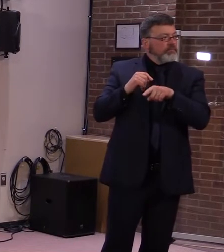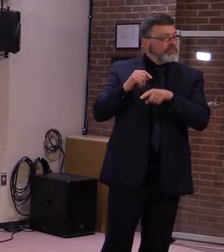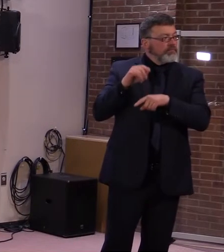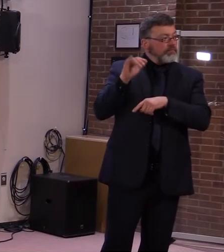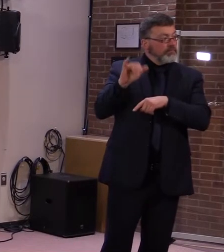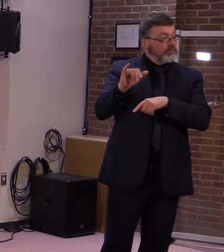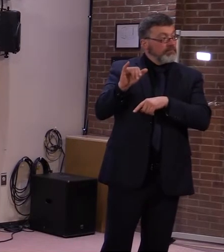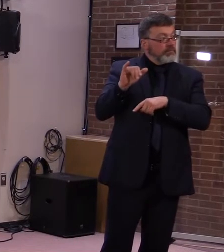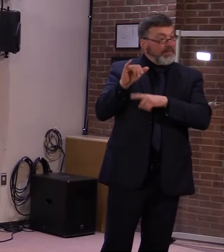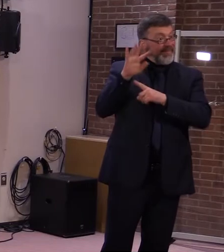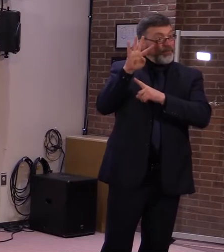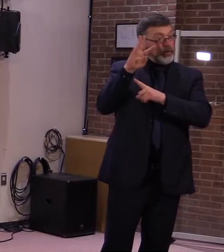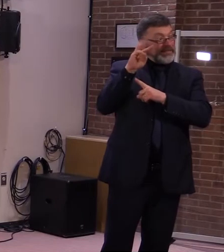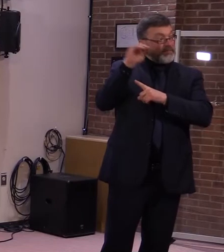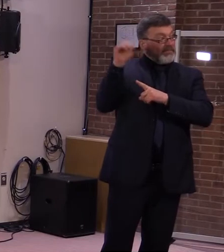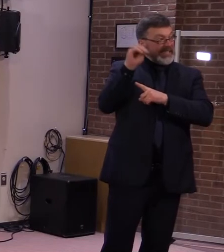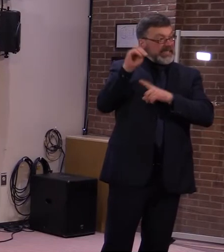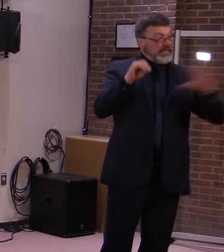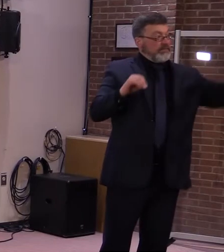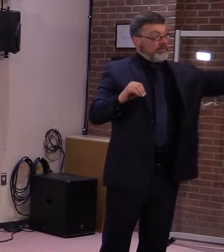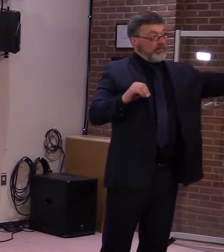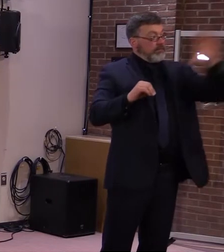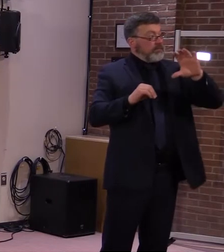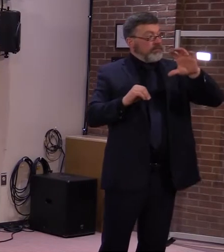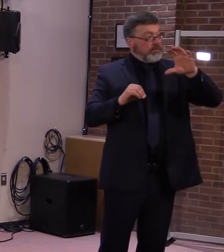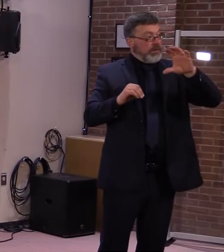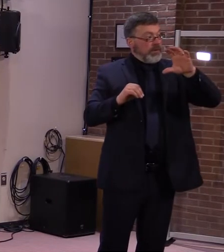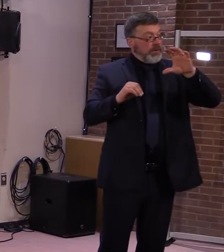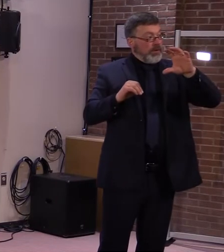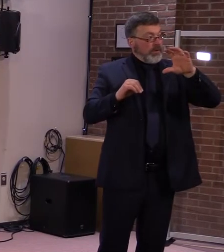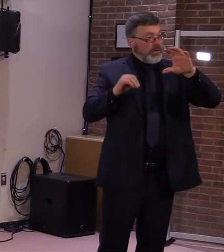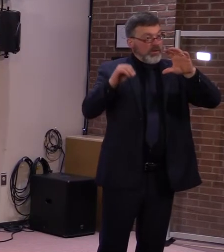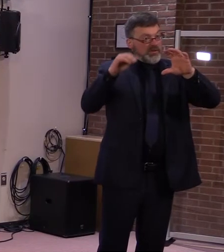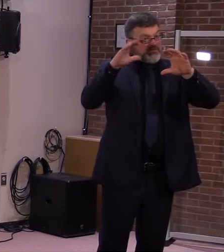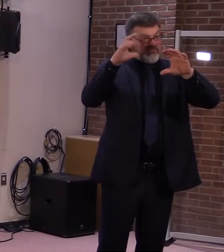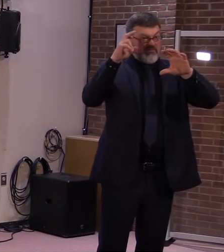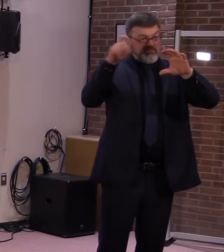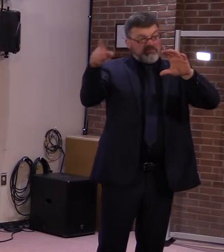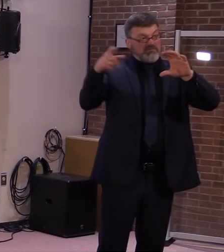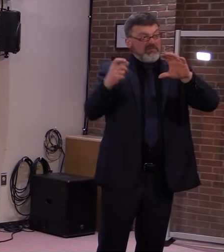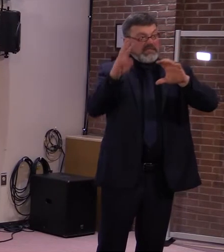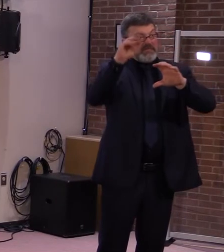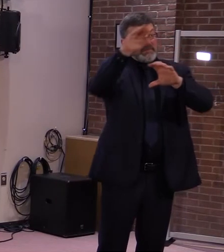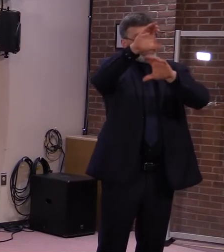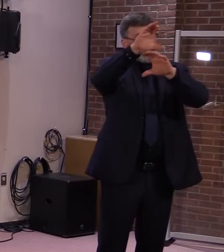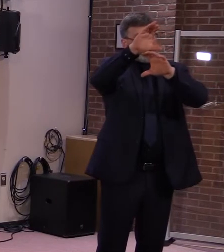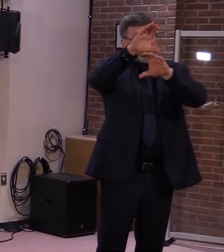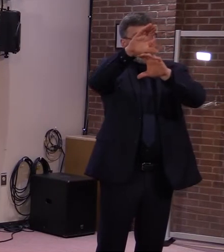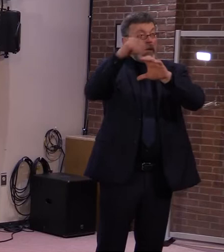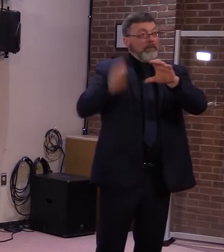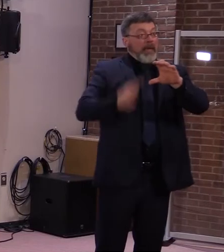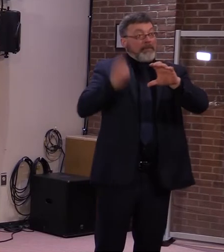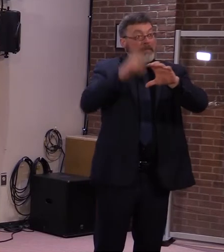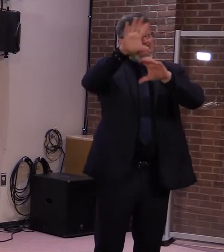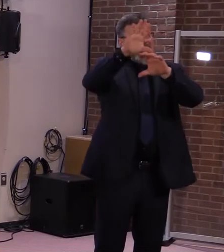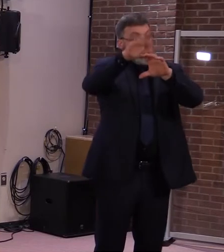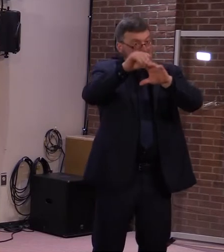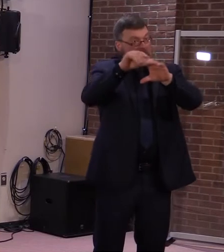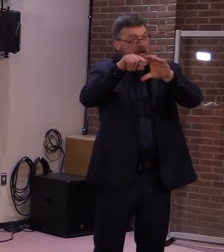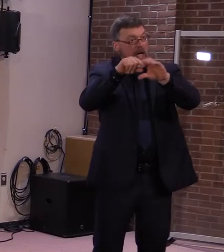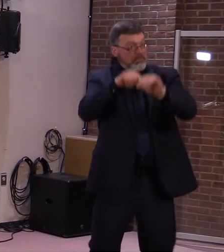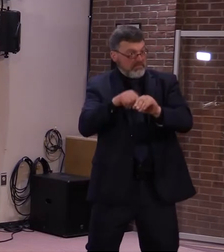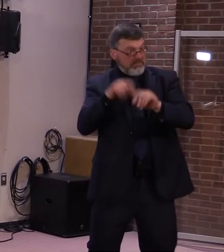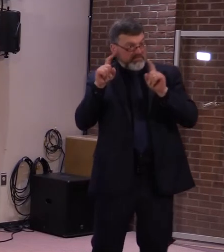6 to 8 months or so? The $46 million will be used in that transitionary process to transition from the